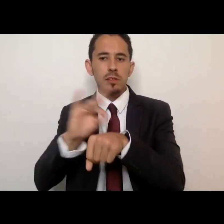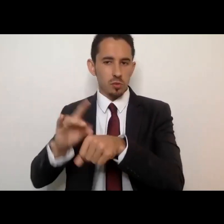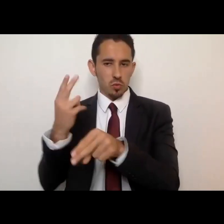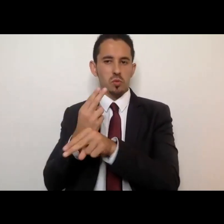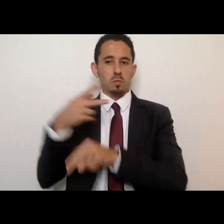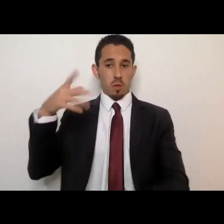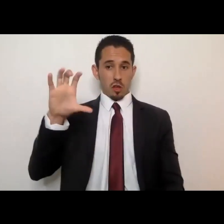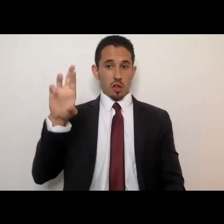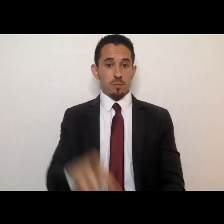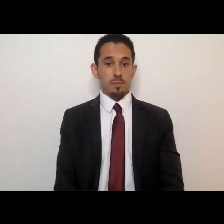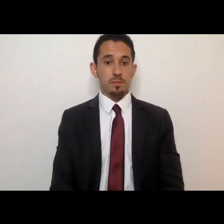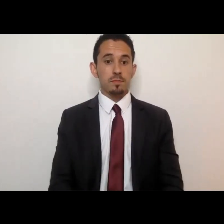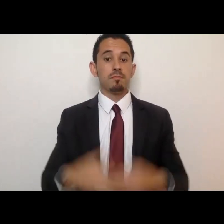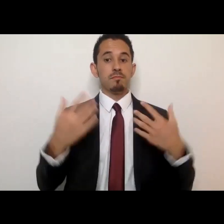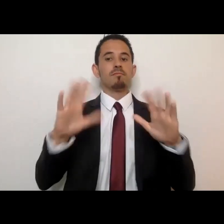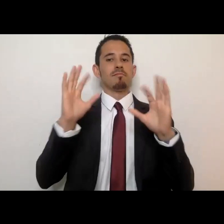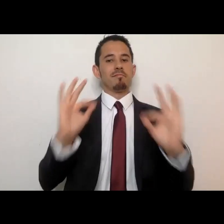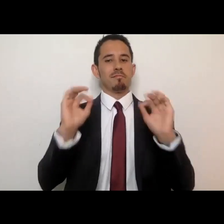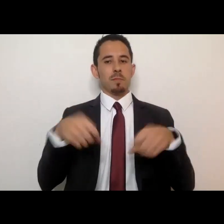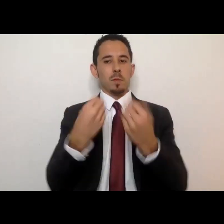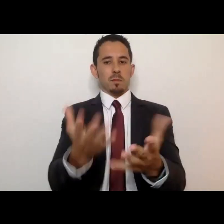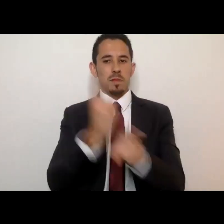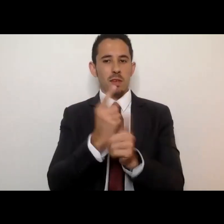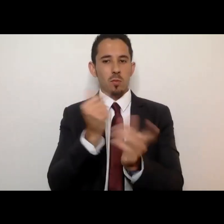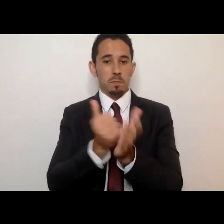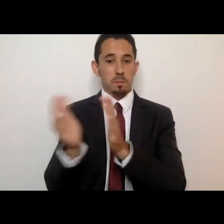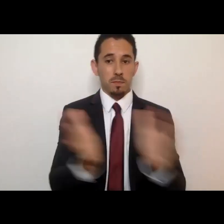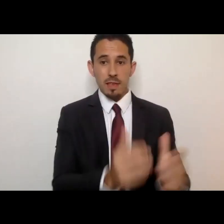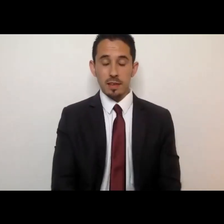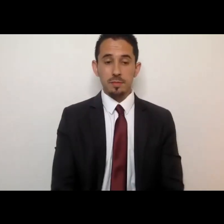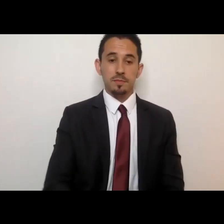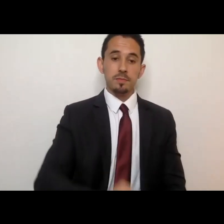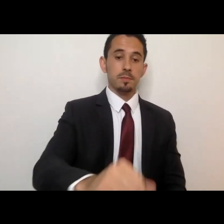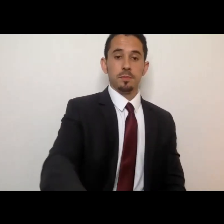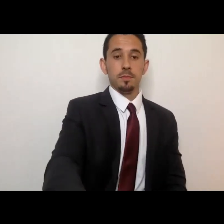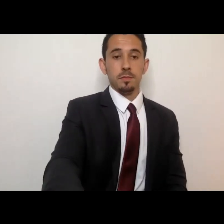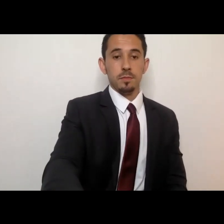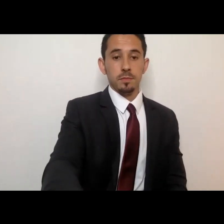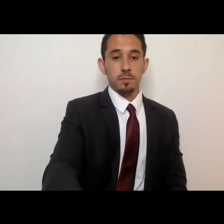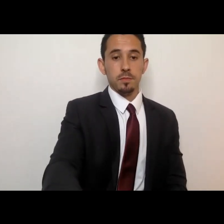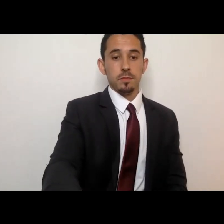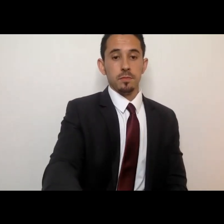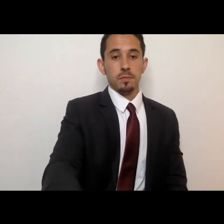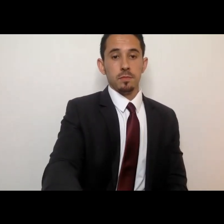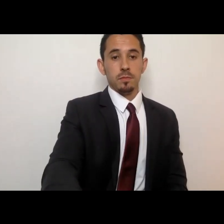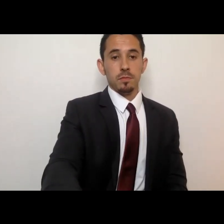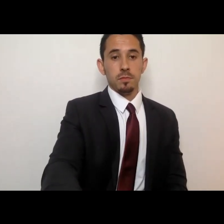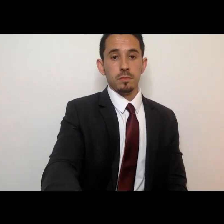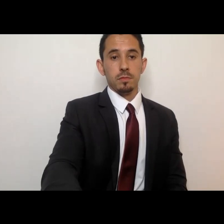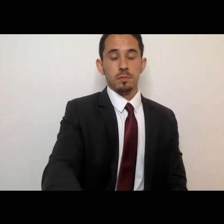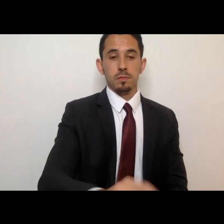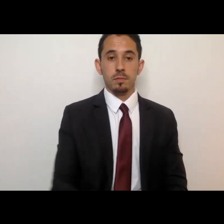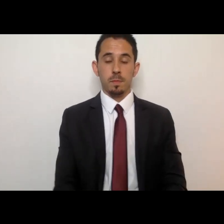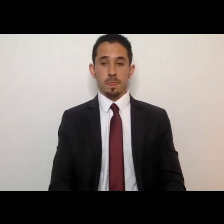identified properly and what kind of bacteria is causing it. After that, the patient can be given the proper treatment plan.